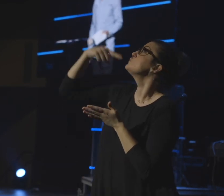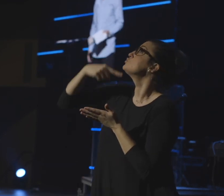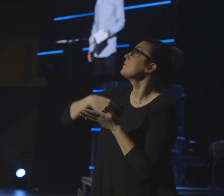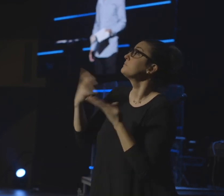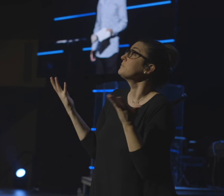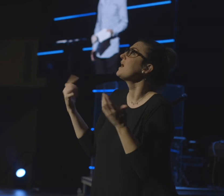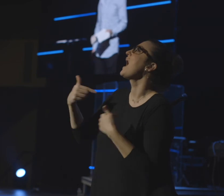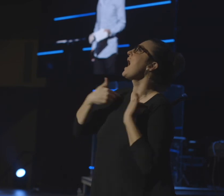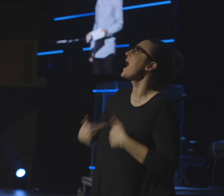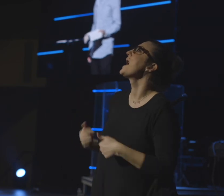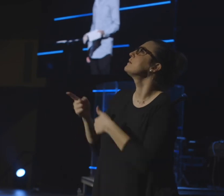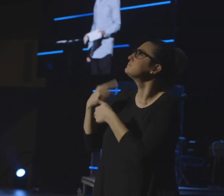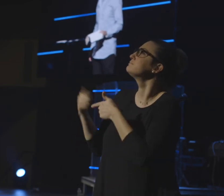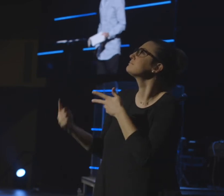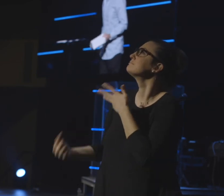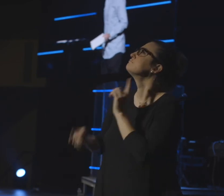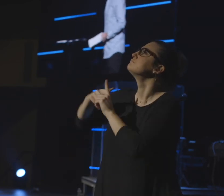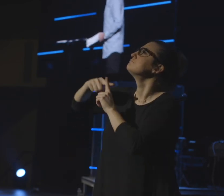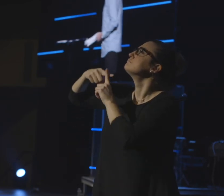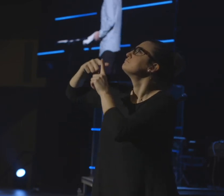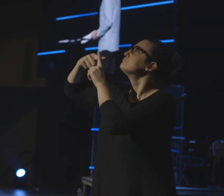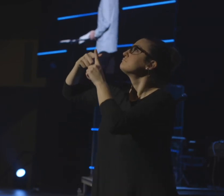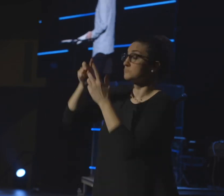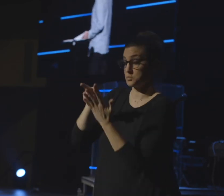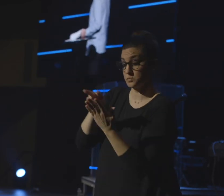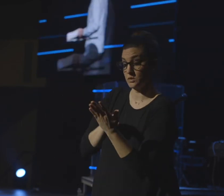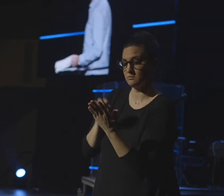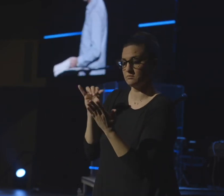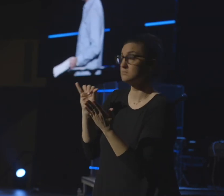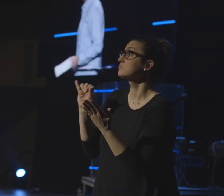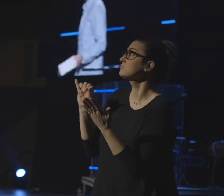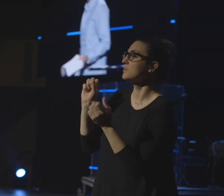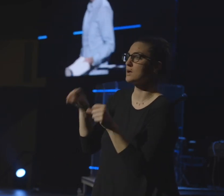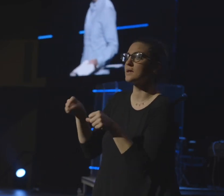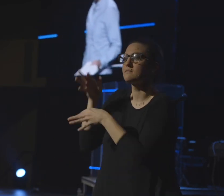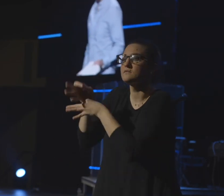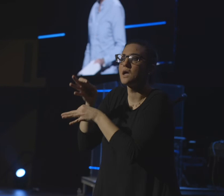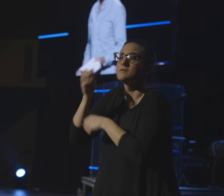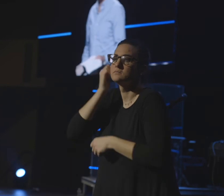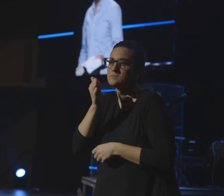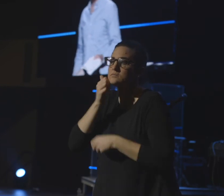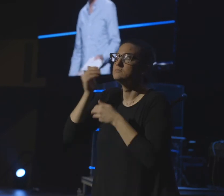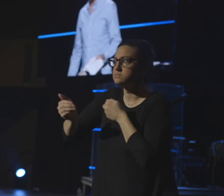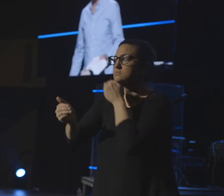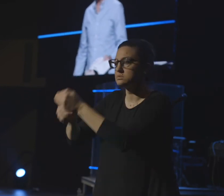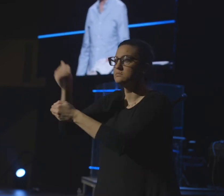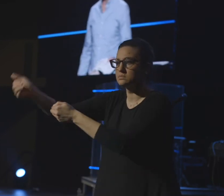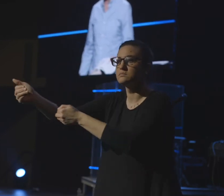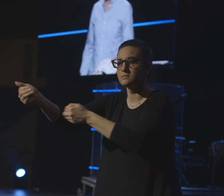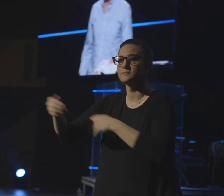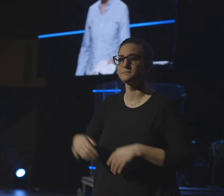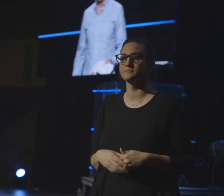think. The reason you haven't made any progress in your life, the reason you've just been going to church forever and haven't really grown, and you're just